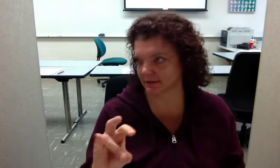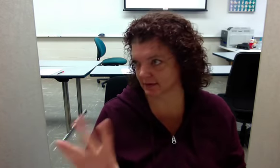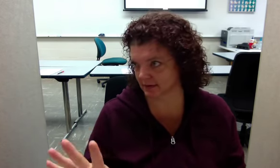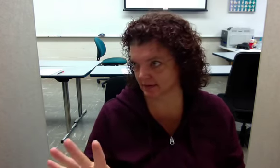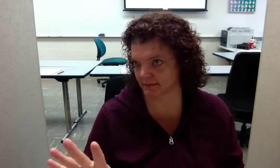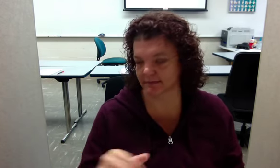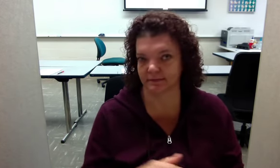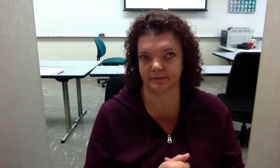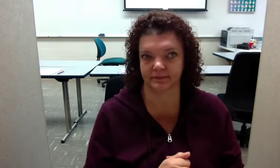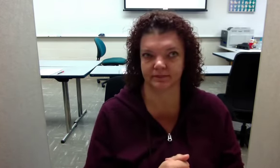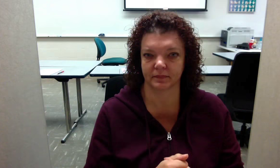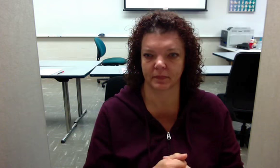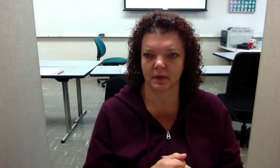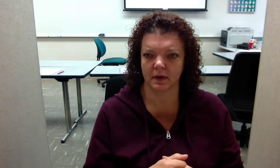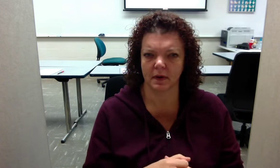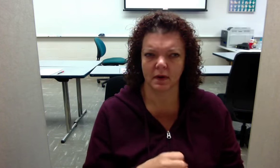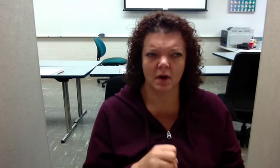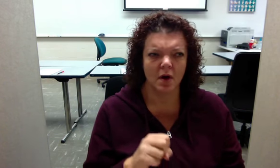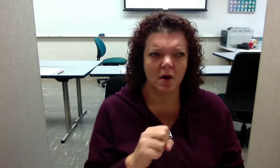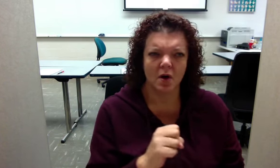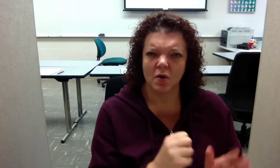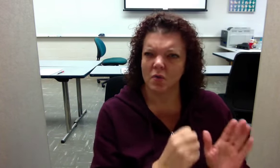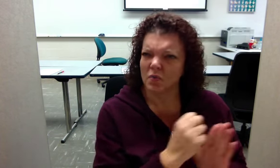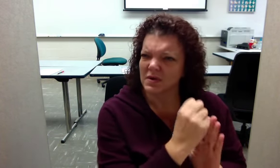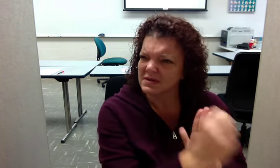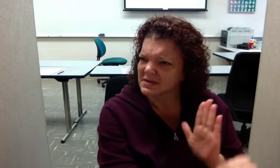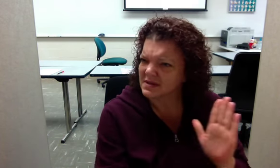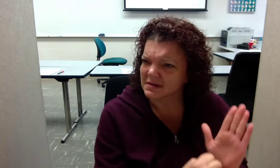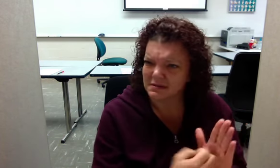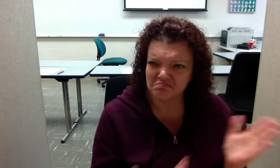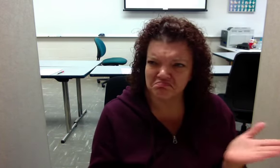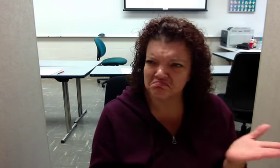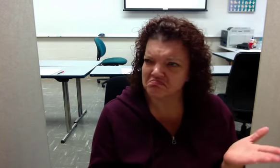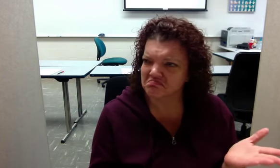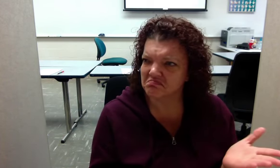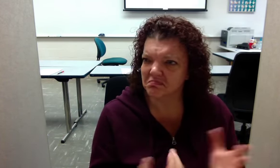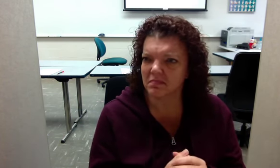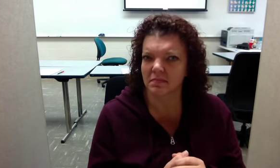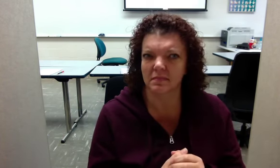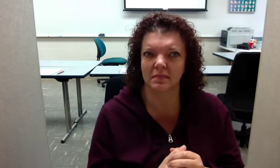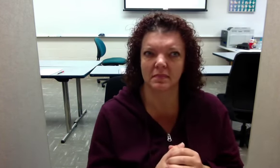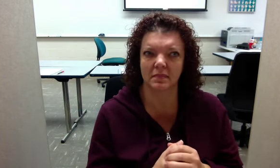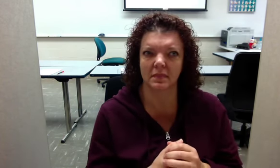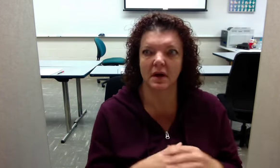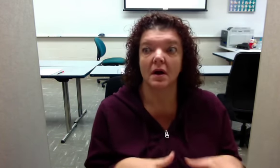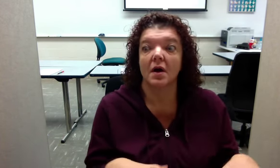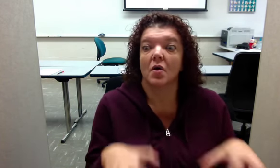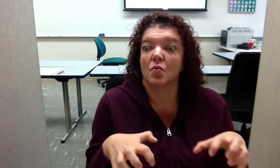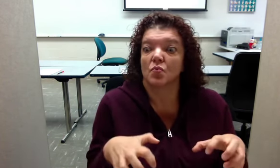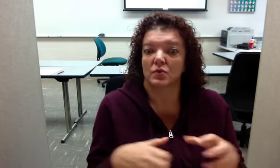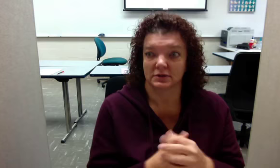So what time of year is it in New England? What season? Kevin, winter. Okay, so they had not